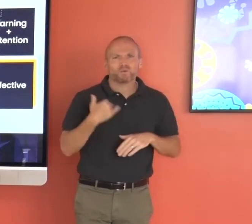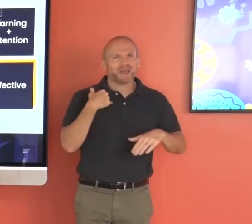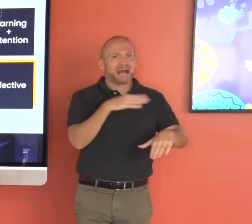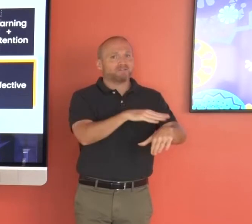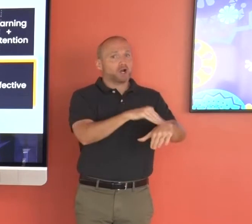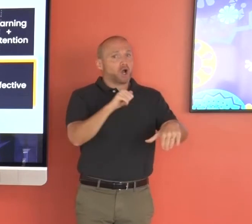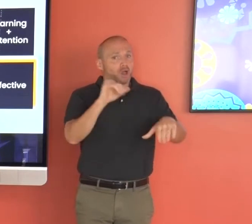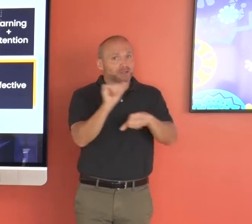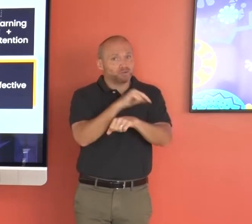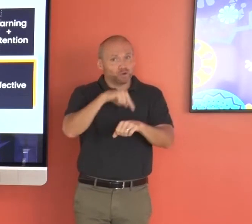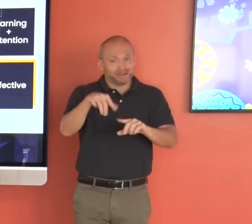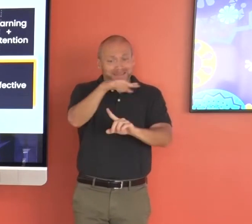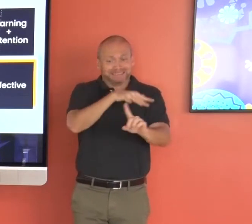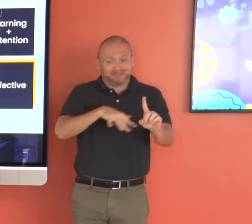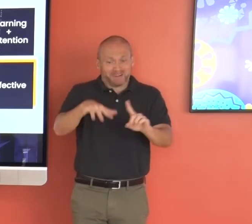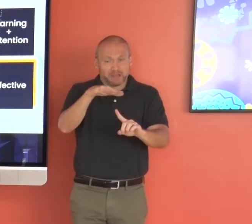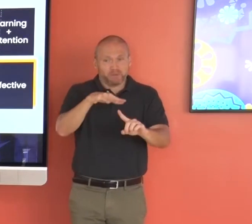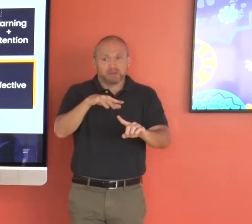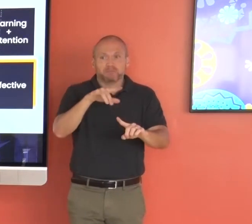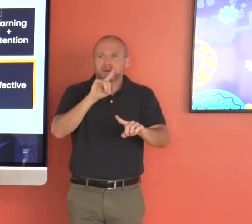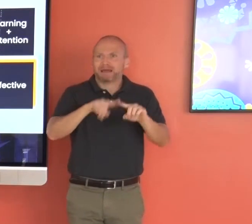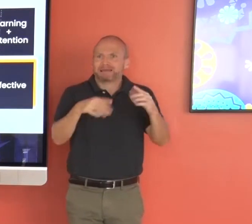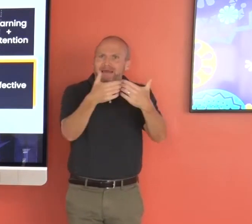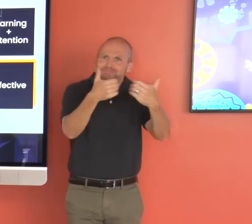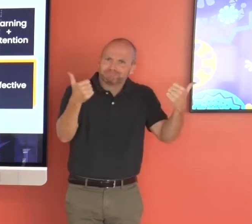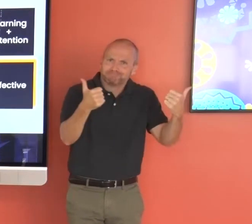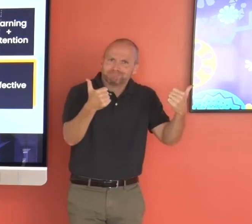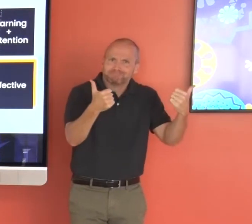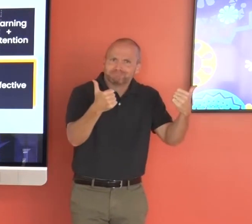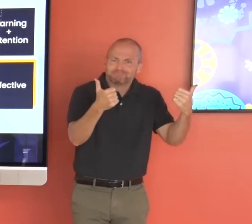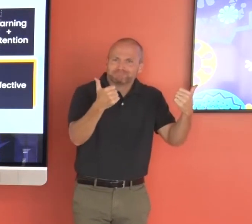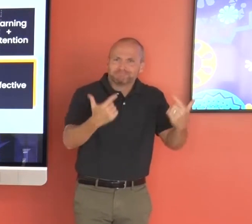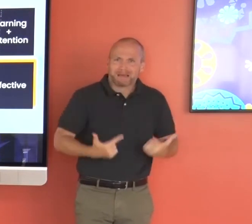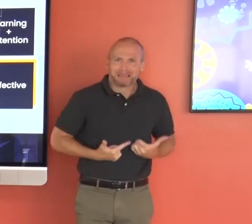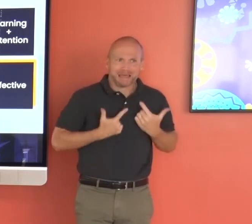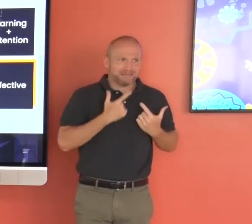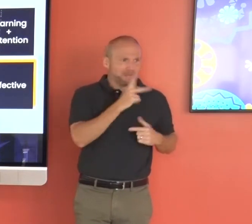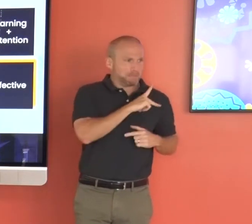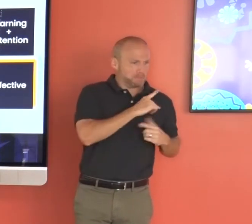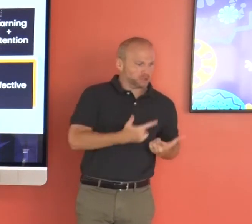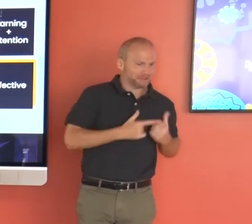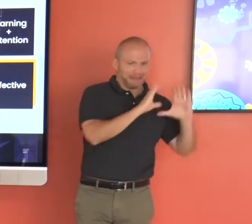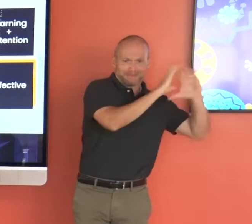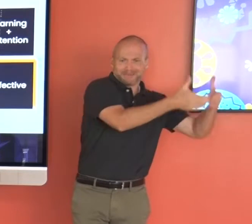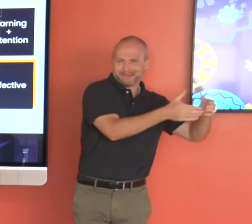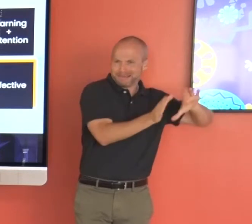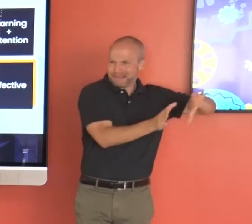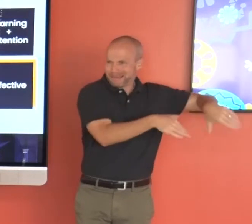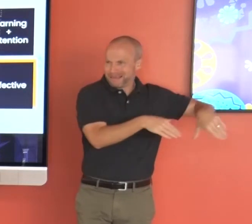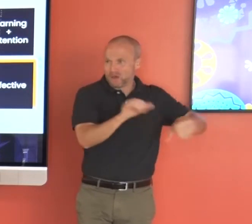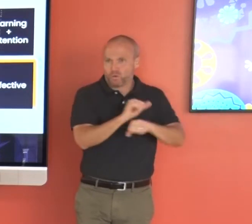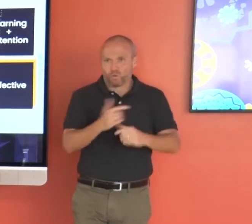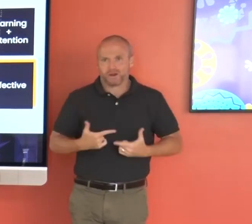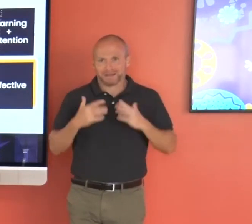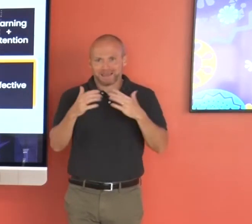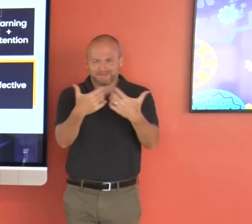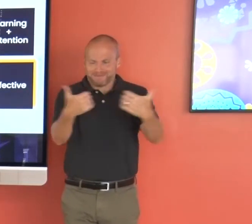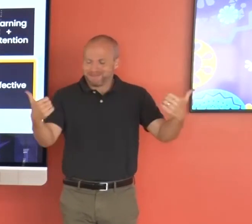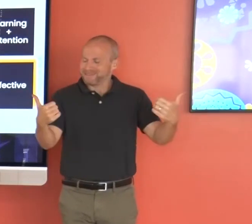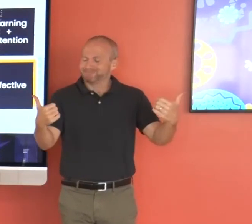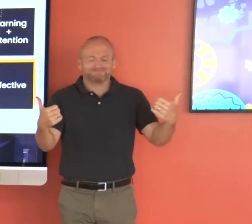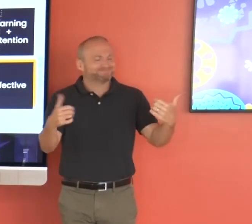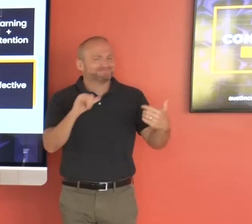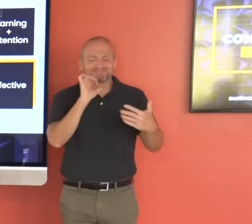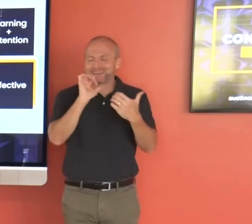you can't compartmentalize your life so much that you just show up for work and leave your personal life at home. Doesn't work that way.